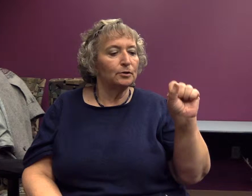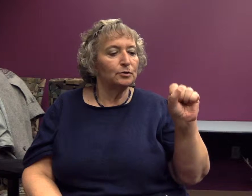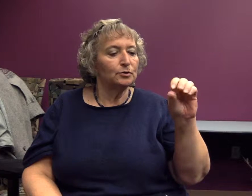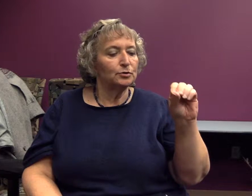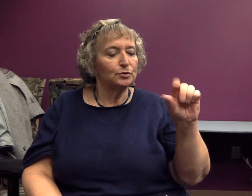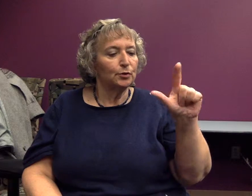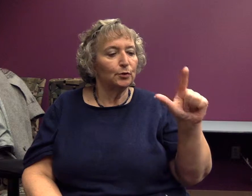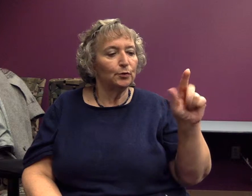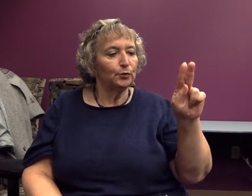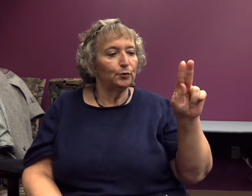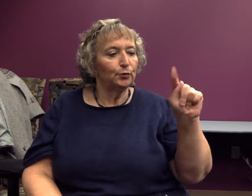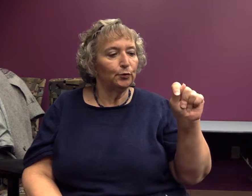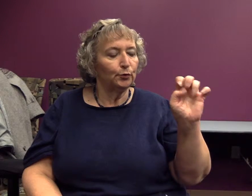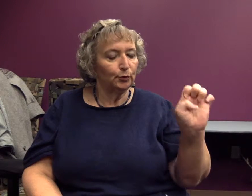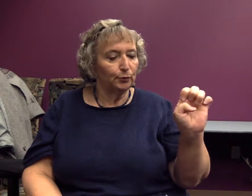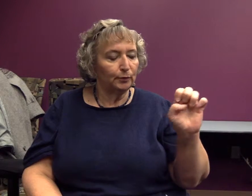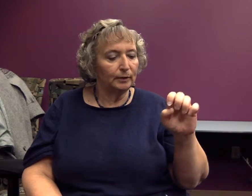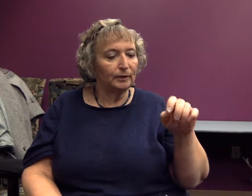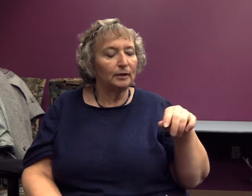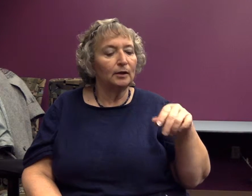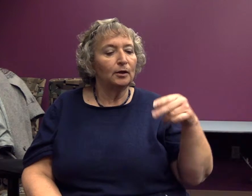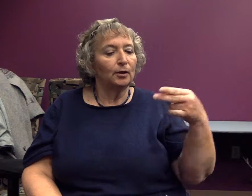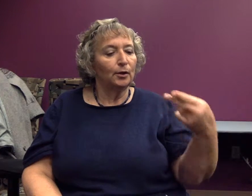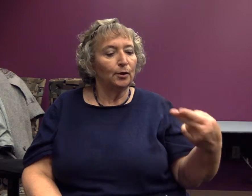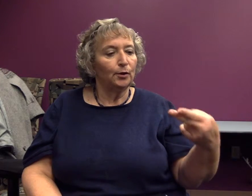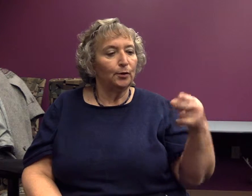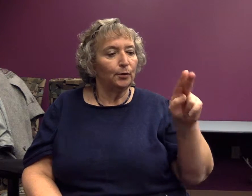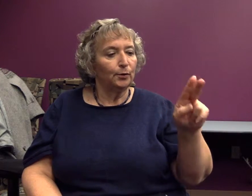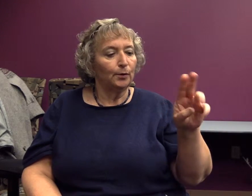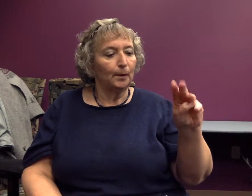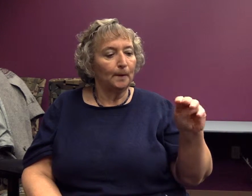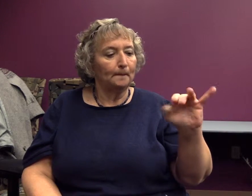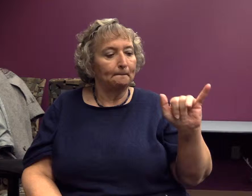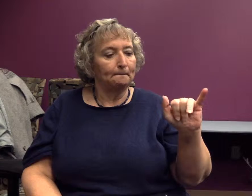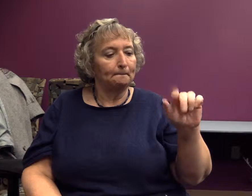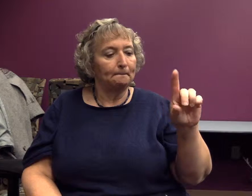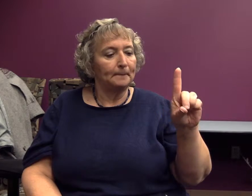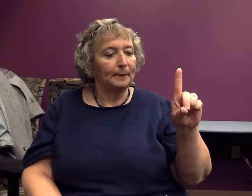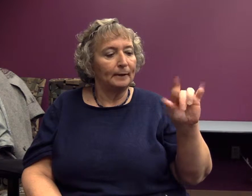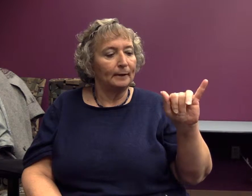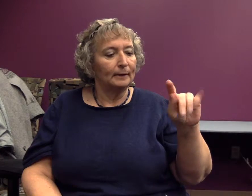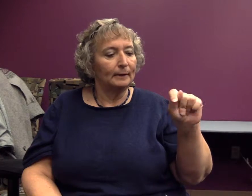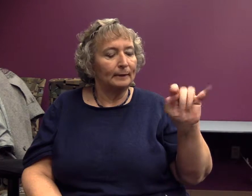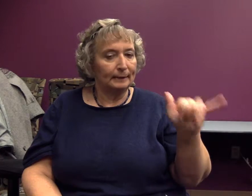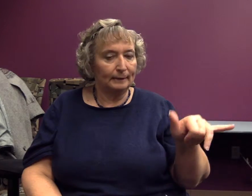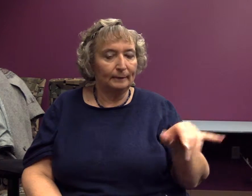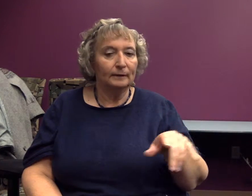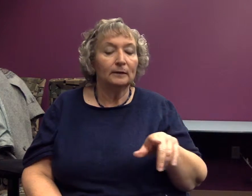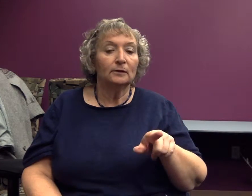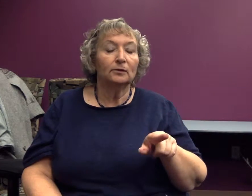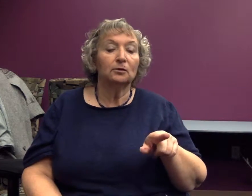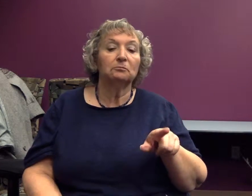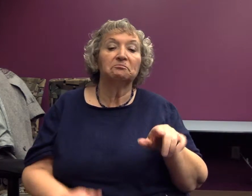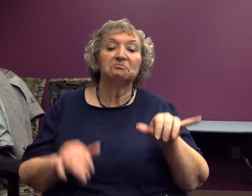in the air at a certain time. Or I guess that's up there. Measure the amount of water vapor that the air contains at any given time and